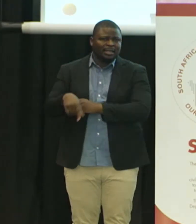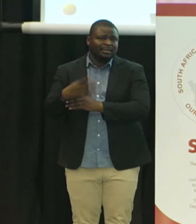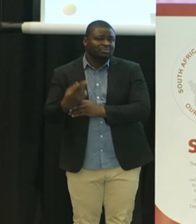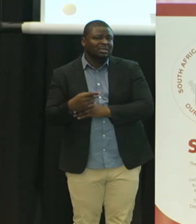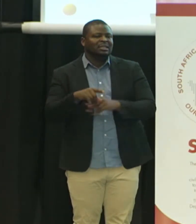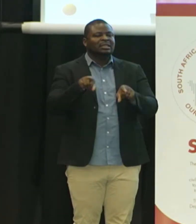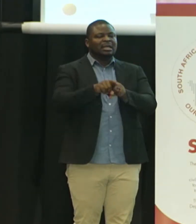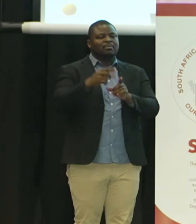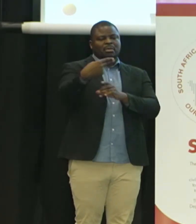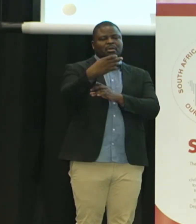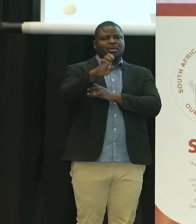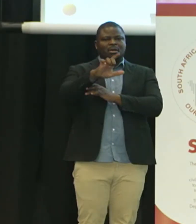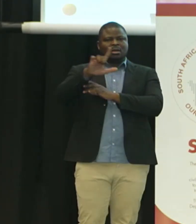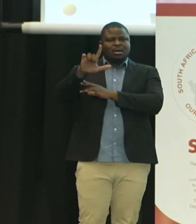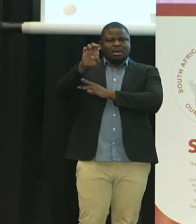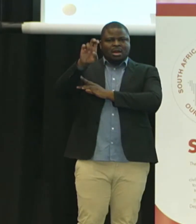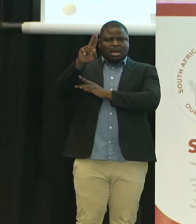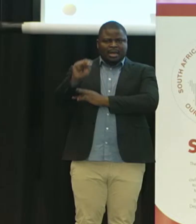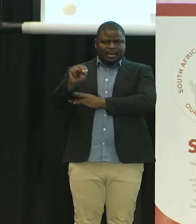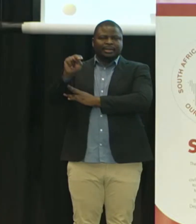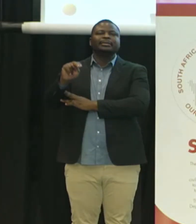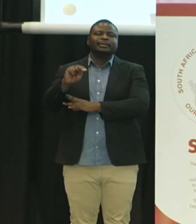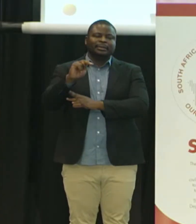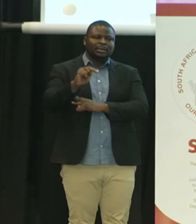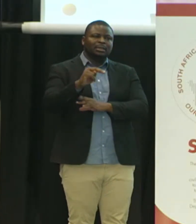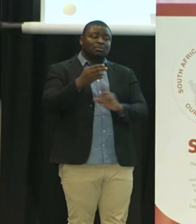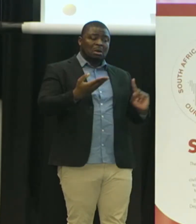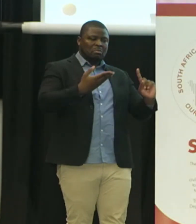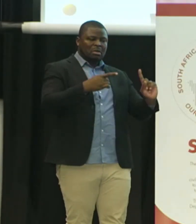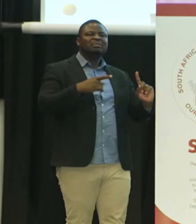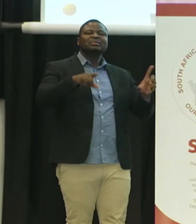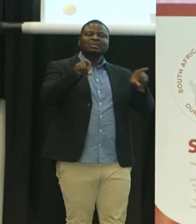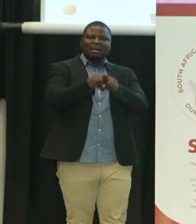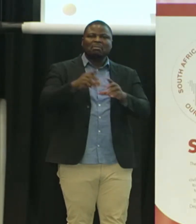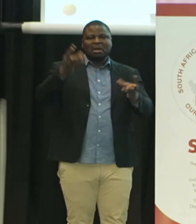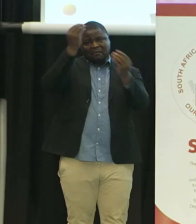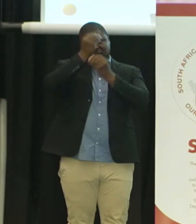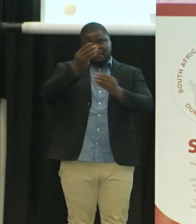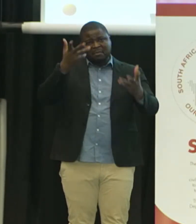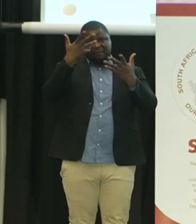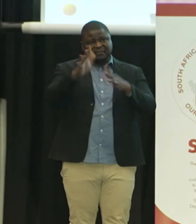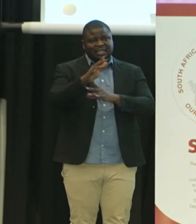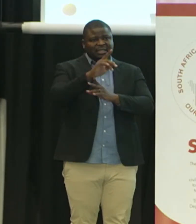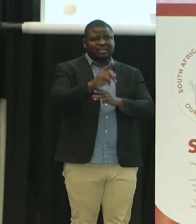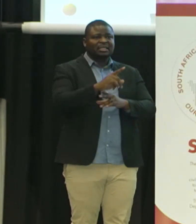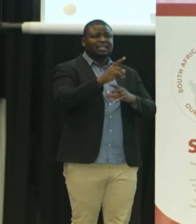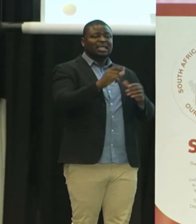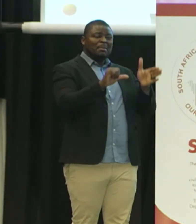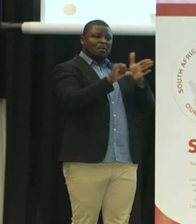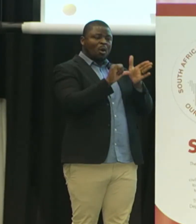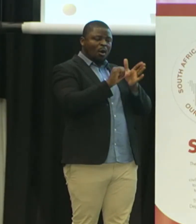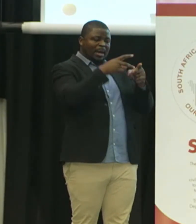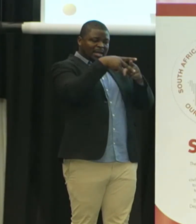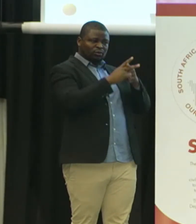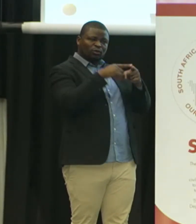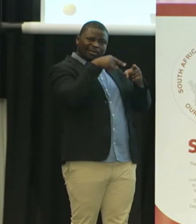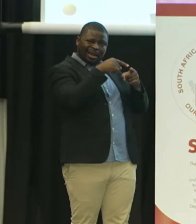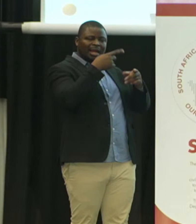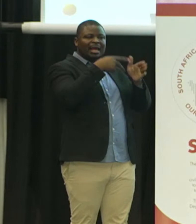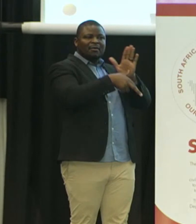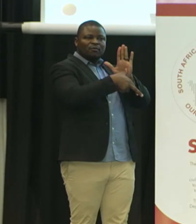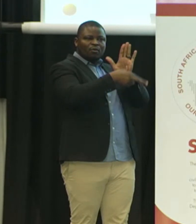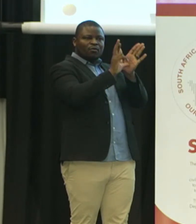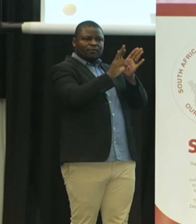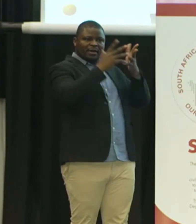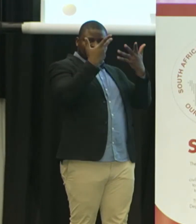that this important tool is being reviewed, and then once it is reviewed, then we will